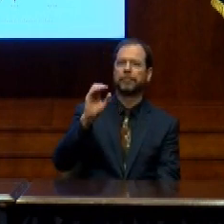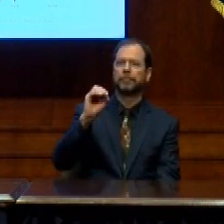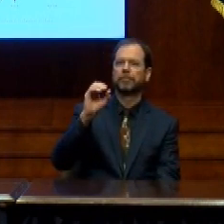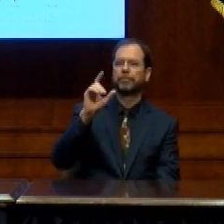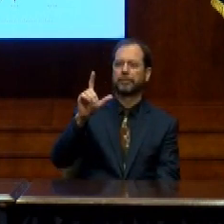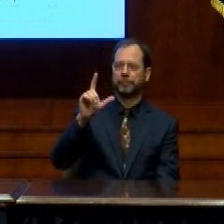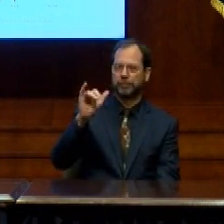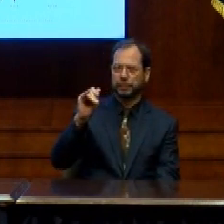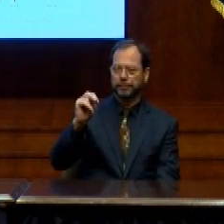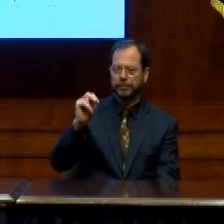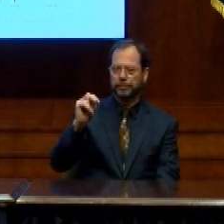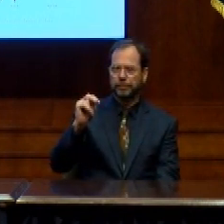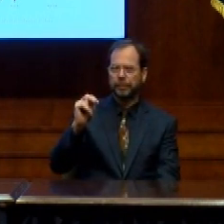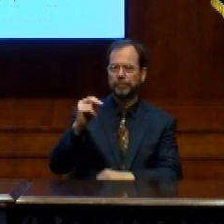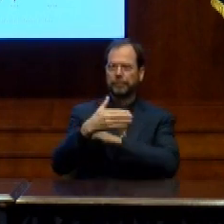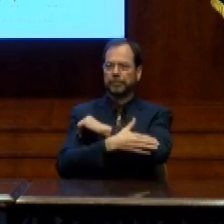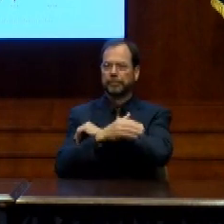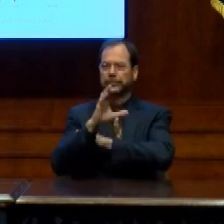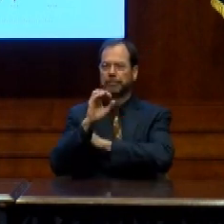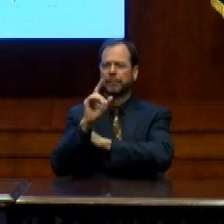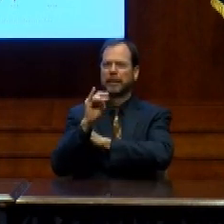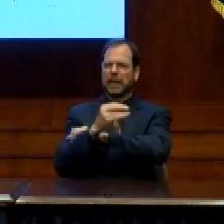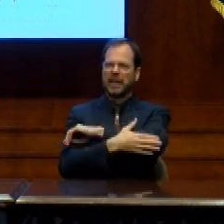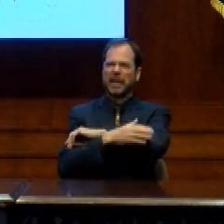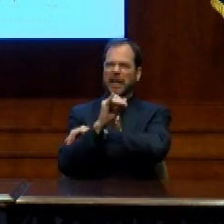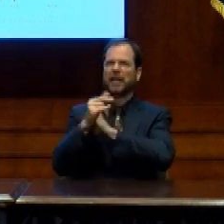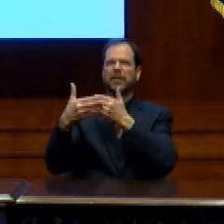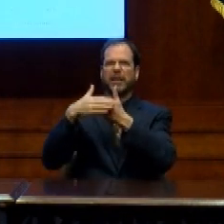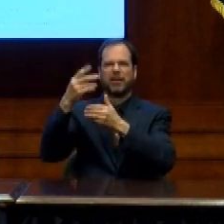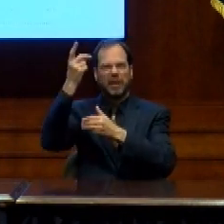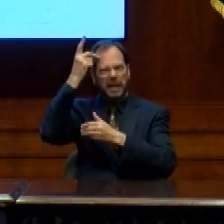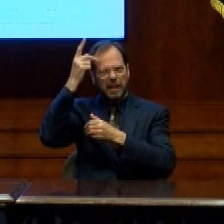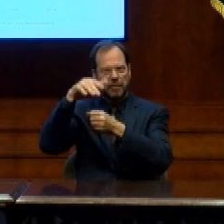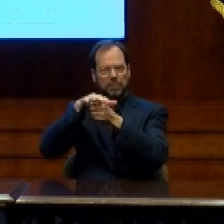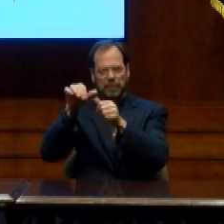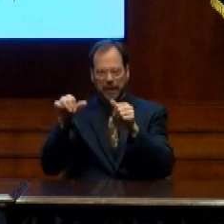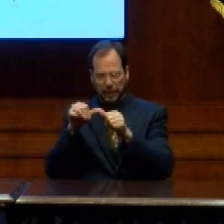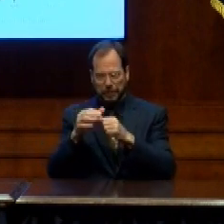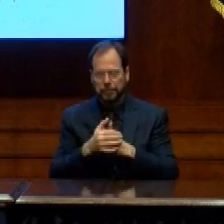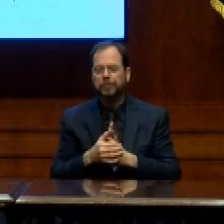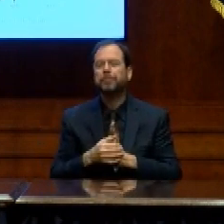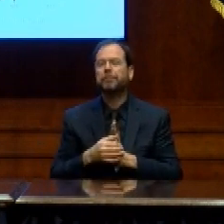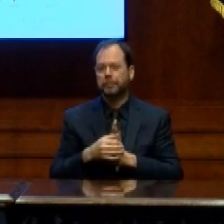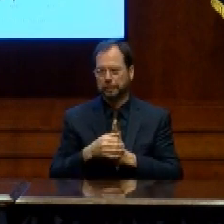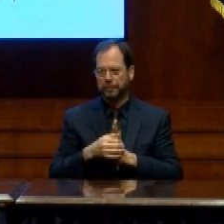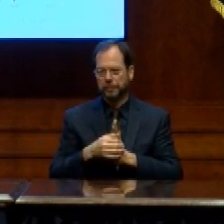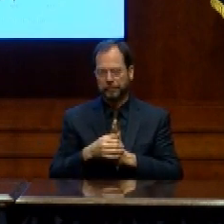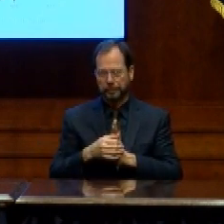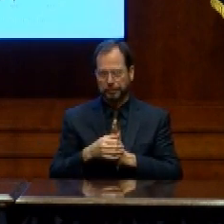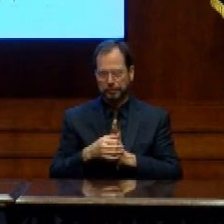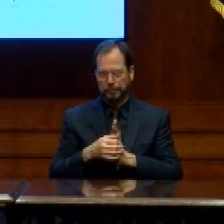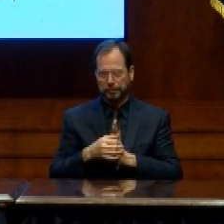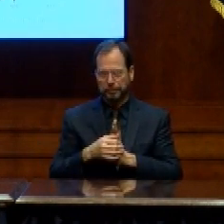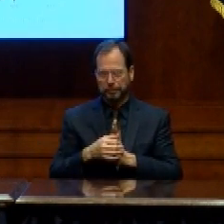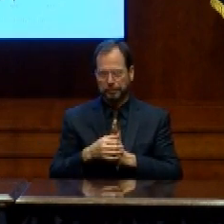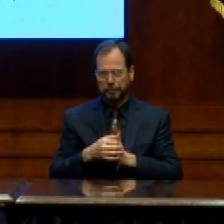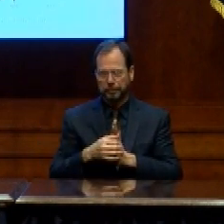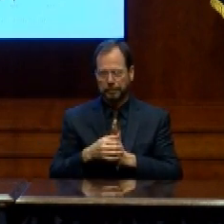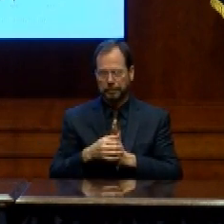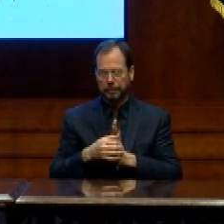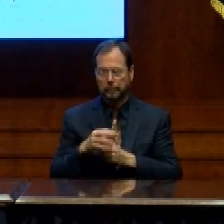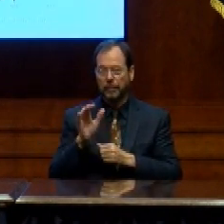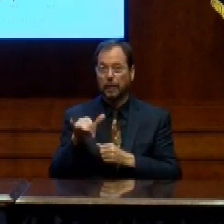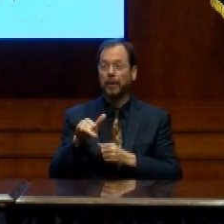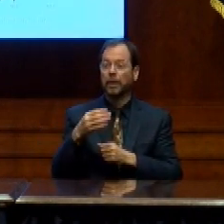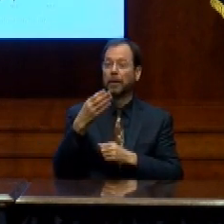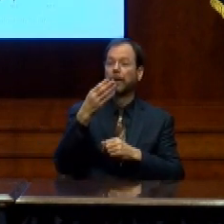County, and if you go back one, then come back. So you look on the second